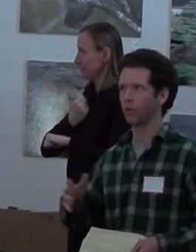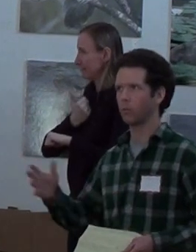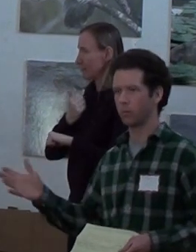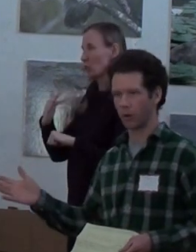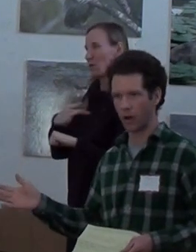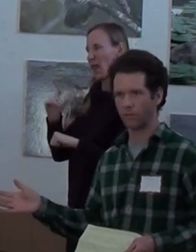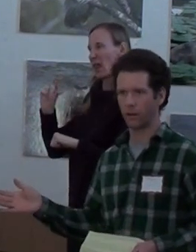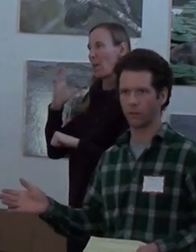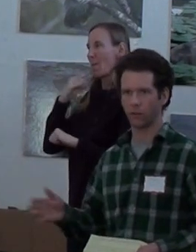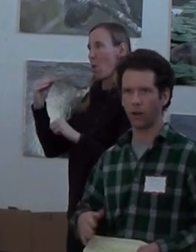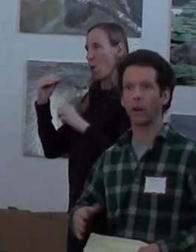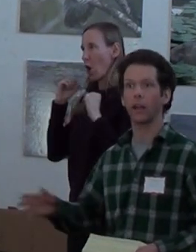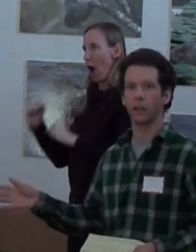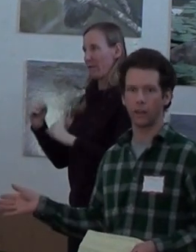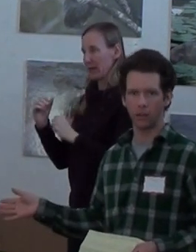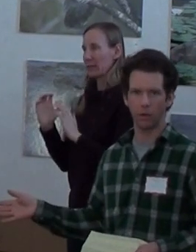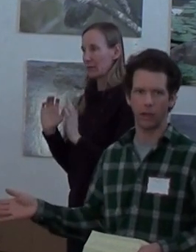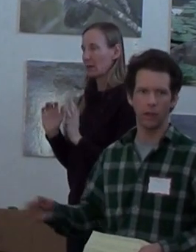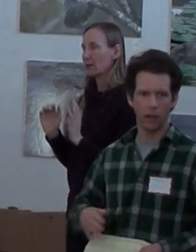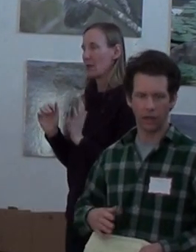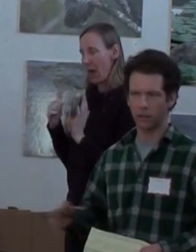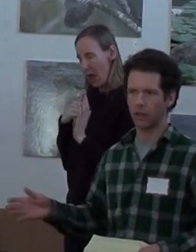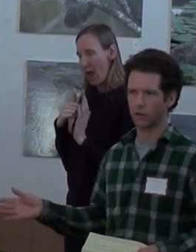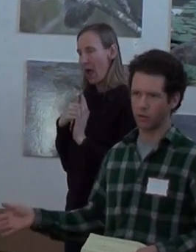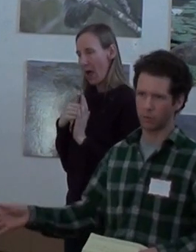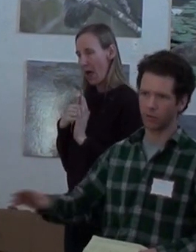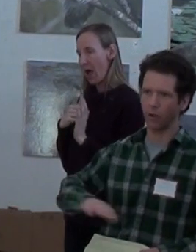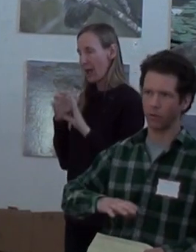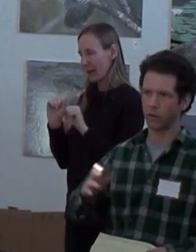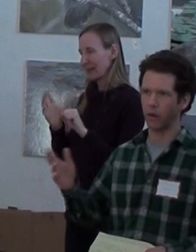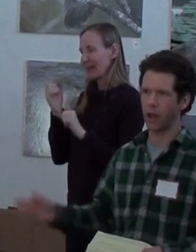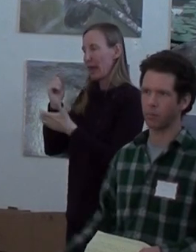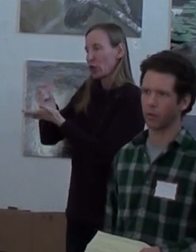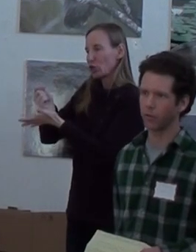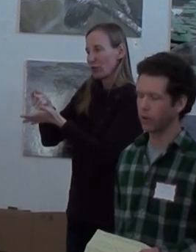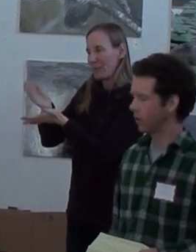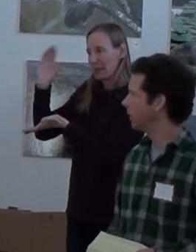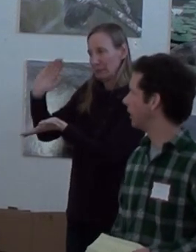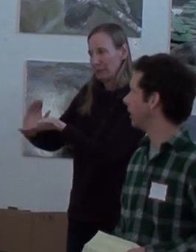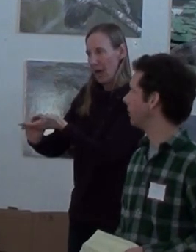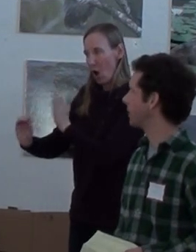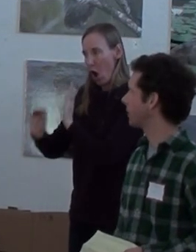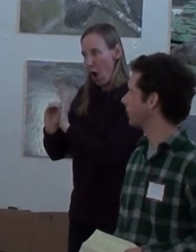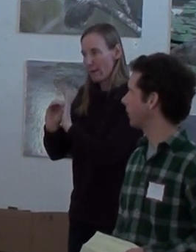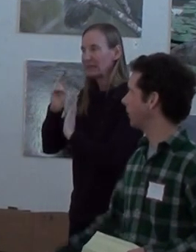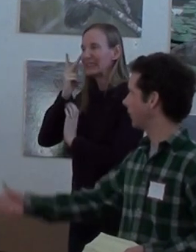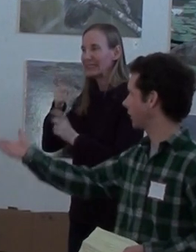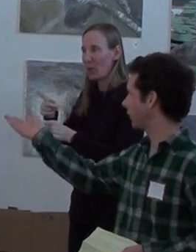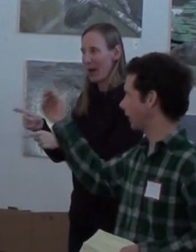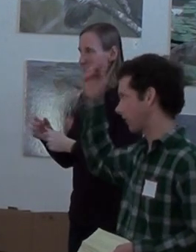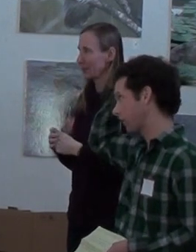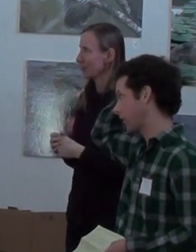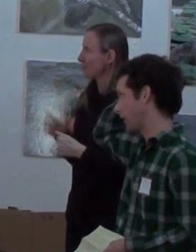to feel a little bit more confident to say, all right, I can take the treatments out and see what happens.